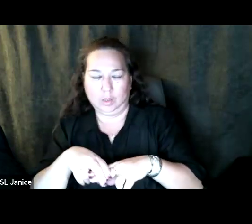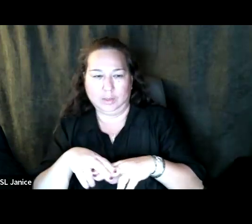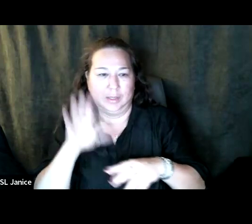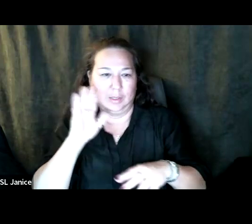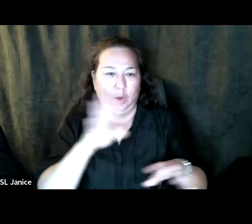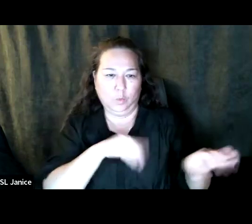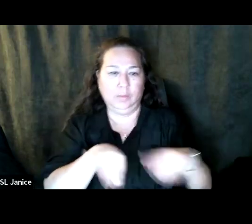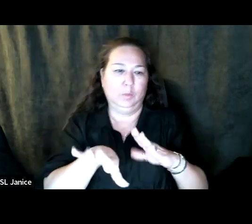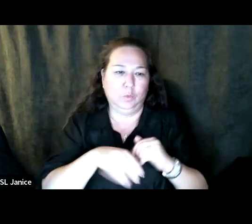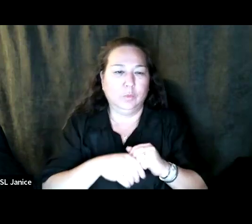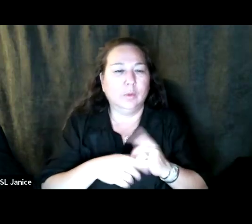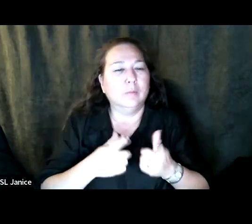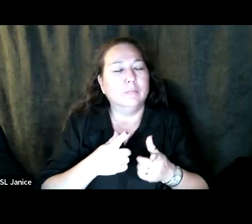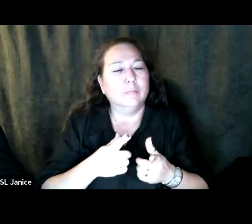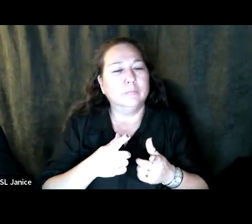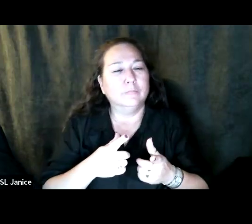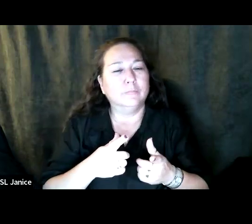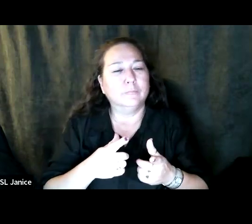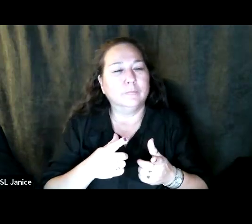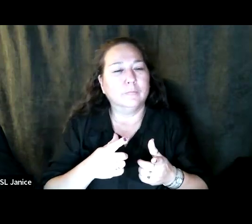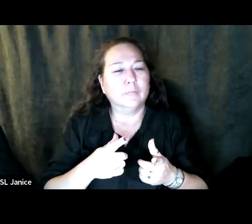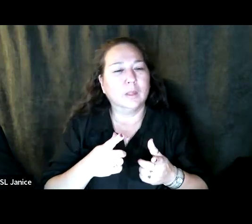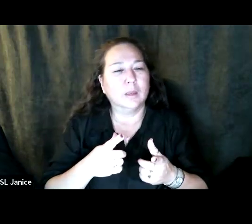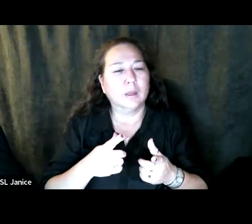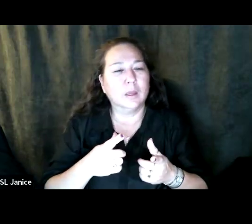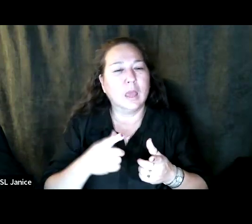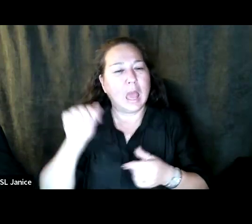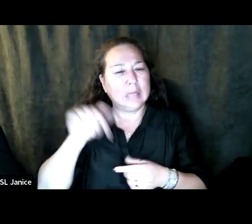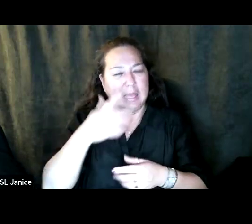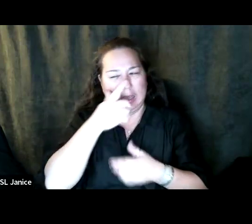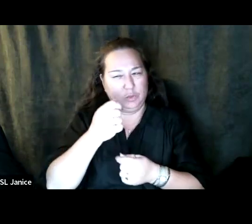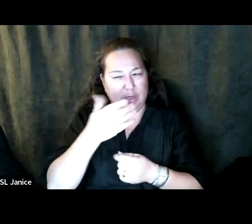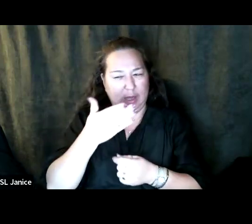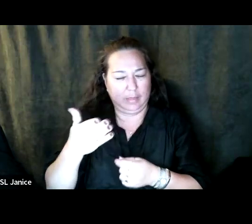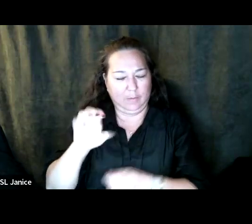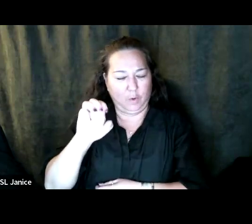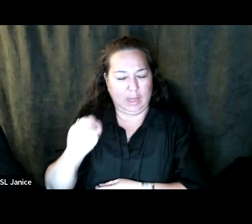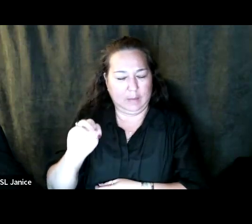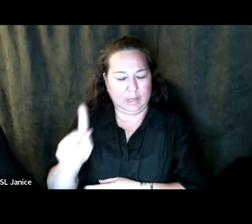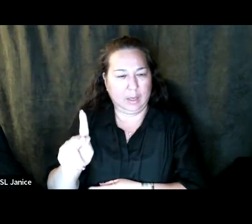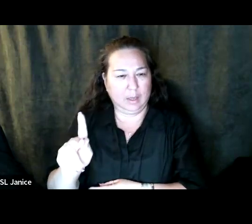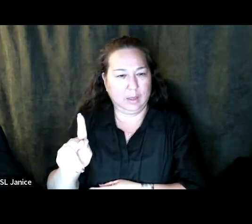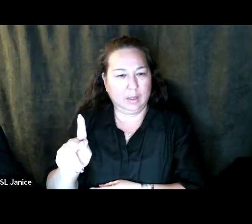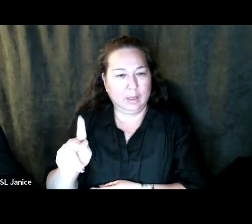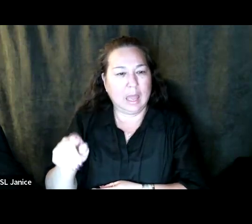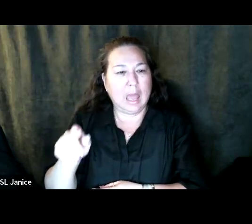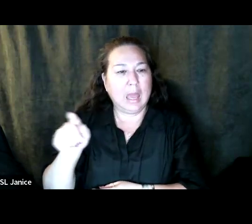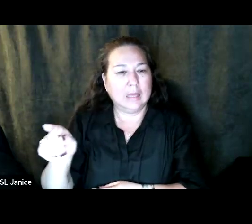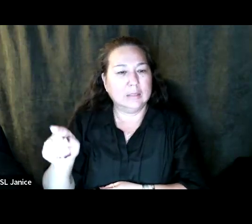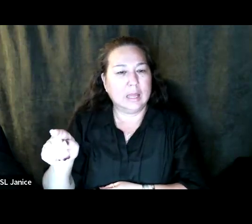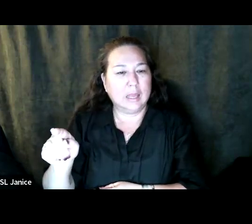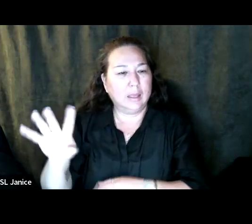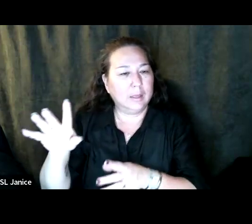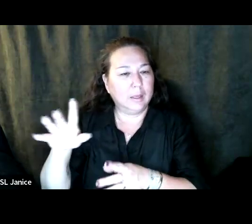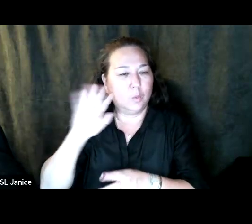about EMK is that it has the unique ability and always has to draw students back into the BPS. And